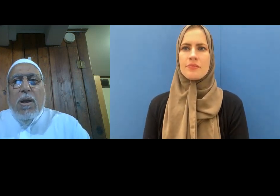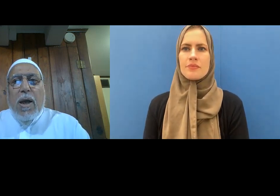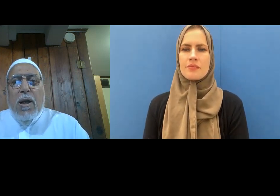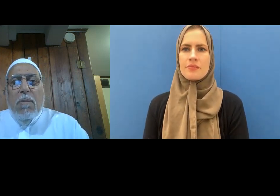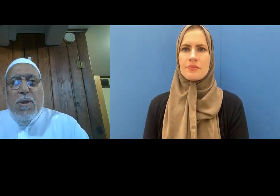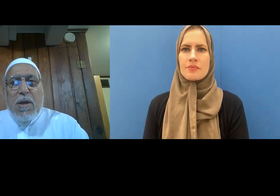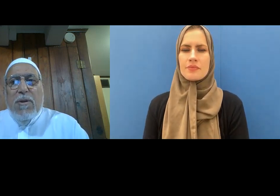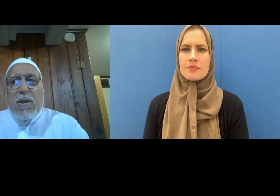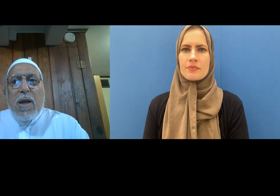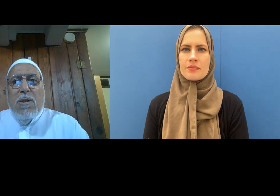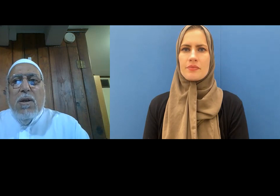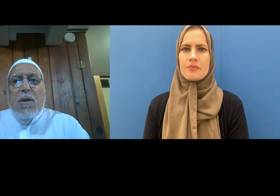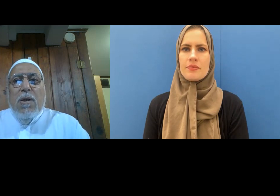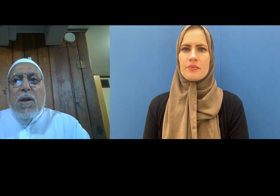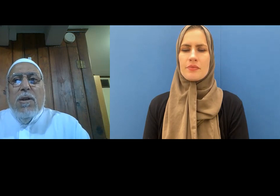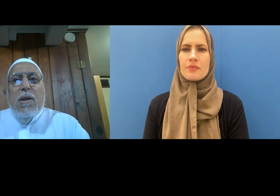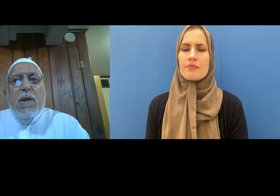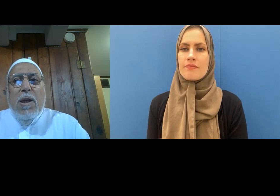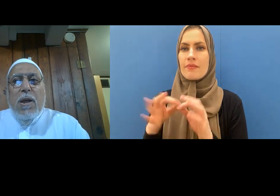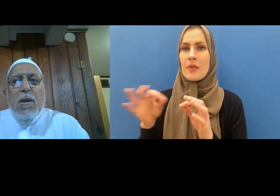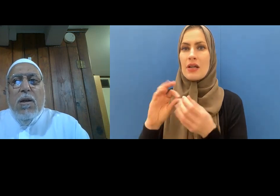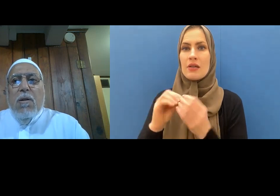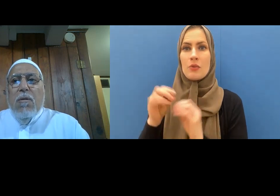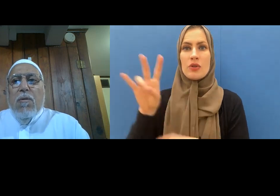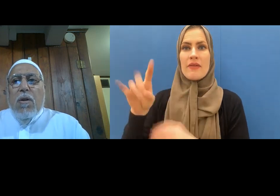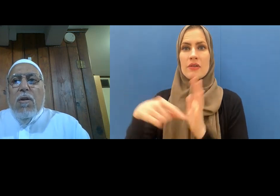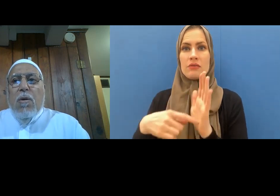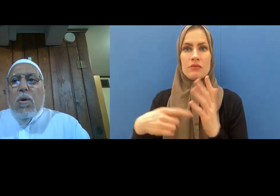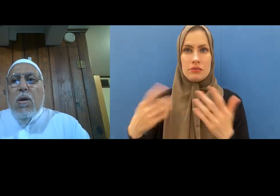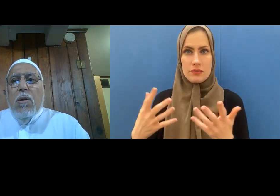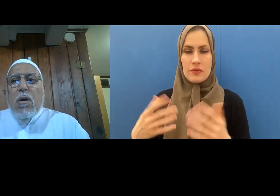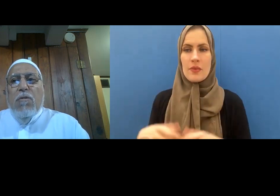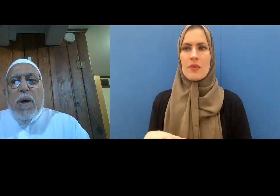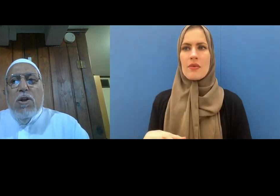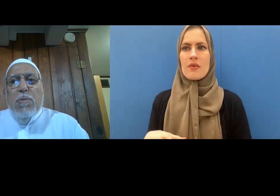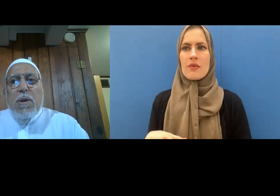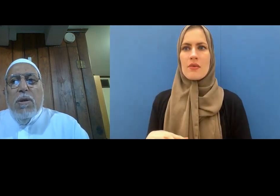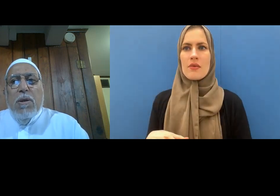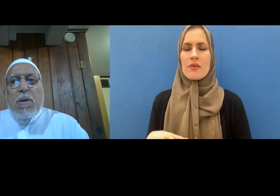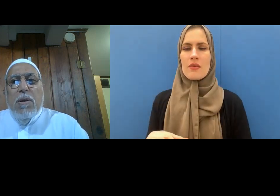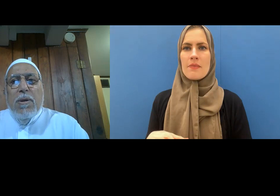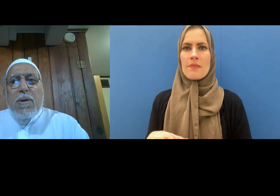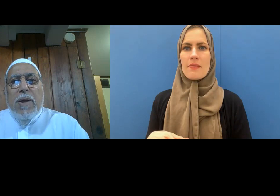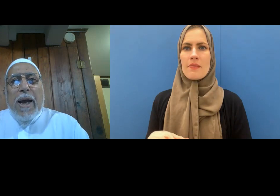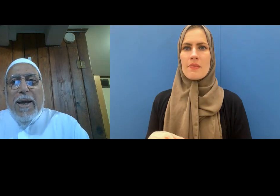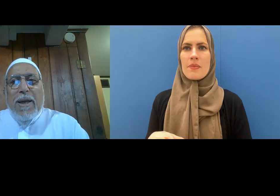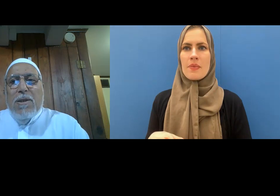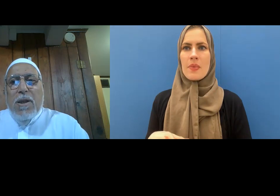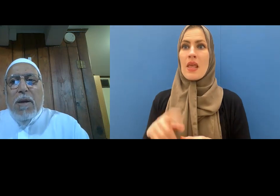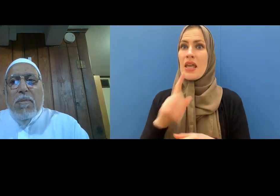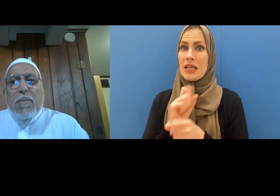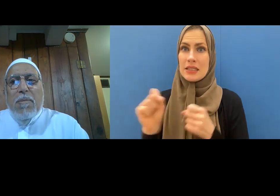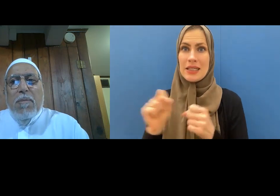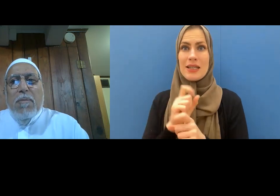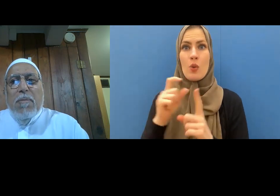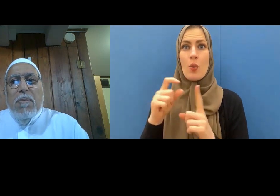And then ayah number 7 says that indeed the word of punishment against